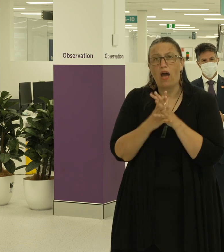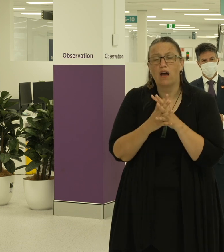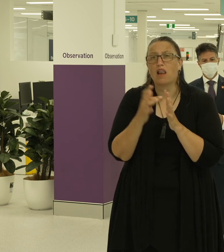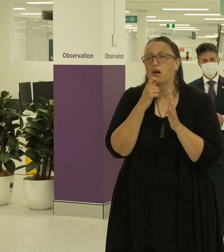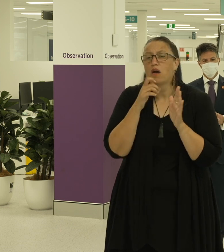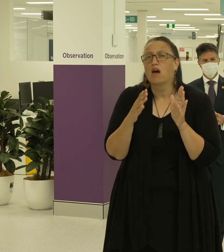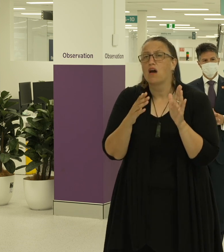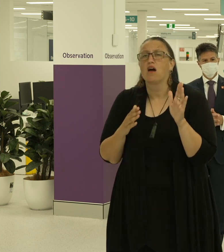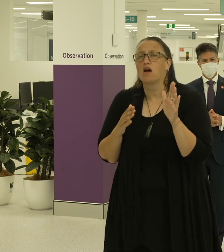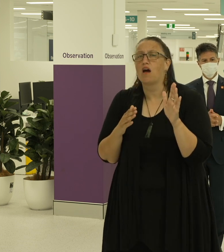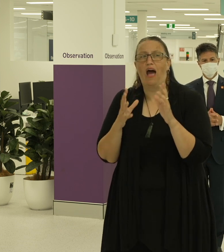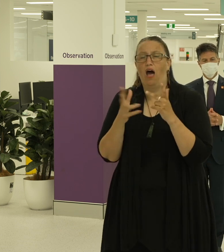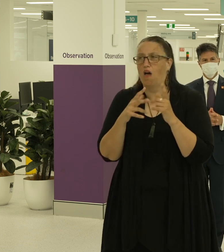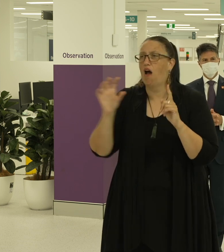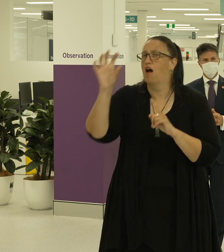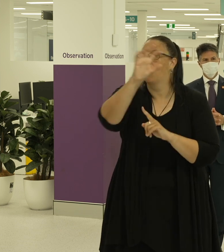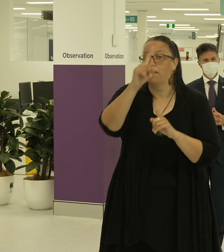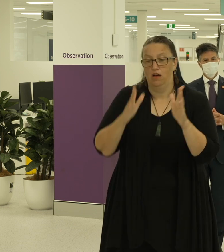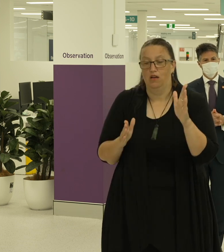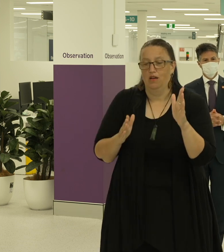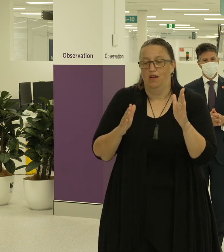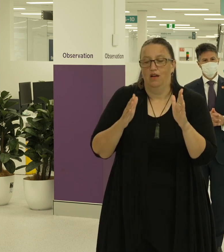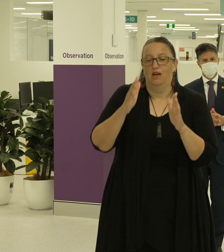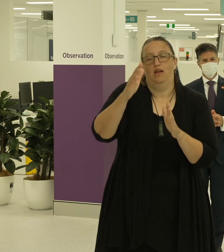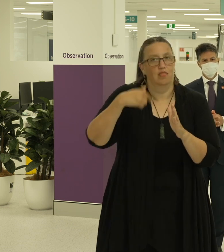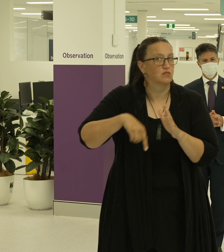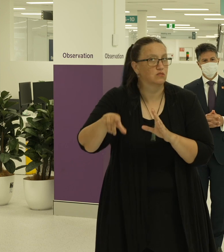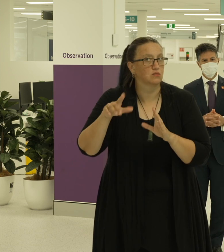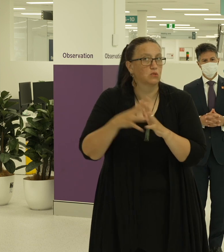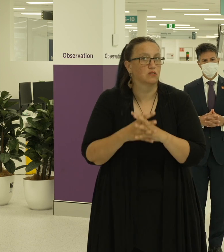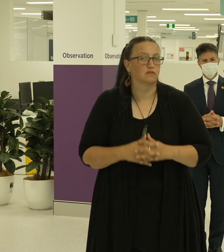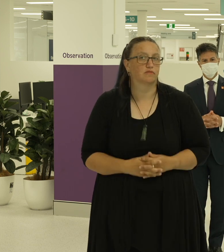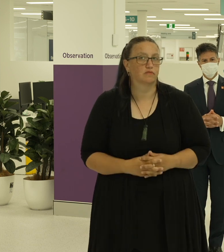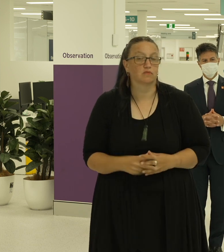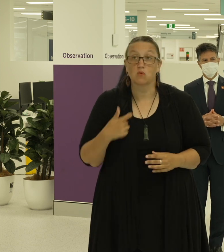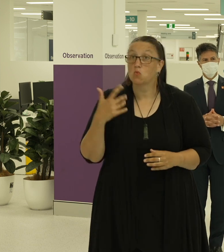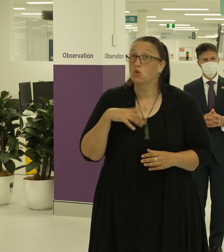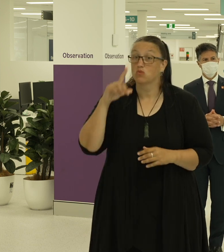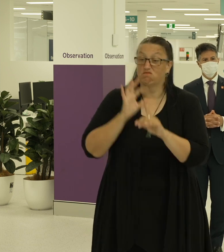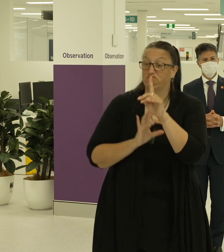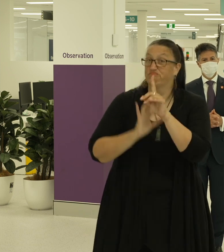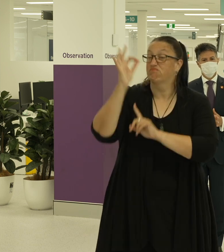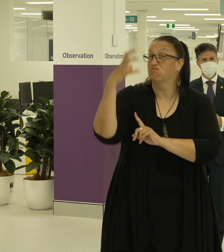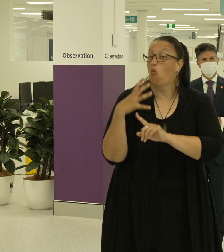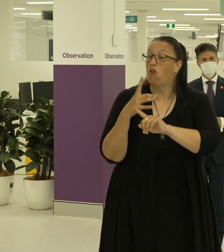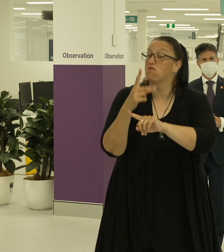and there's been a strong improvement over the course of the week, and I'd like to see that increase over the next 2 weeks. So